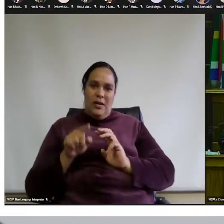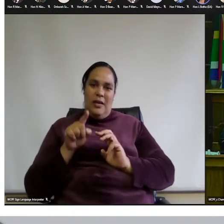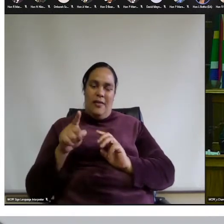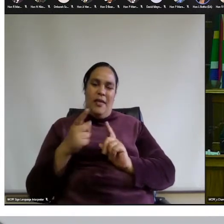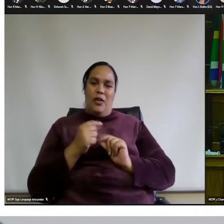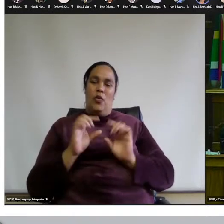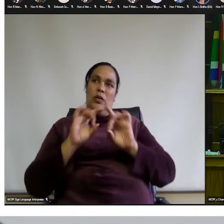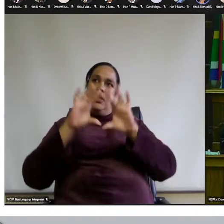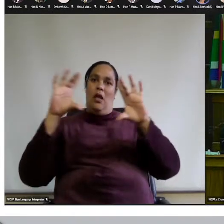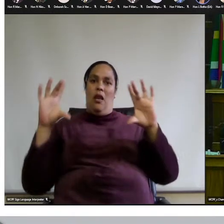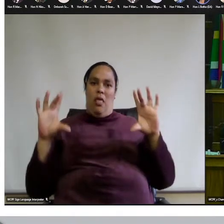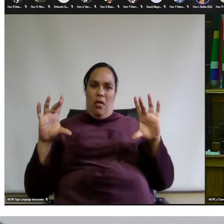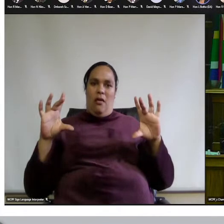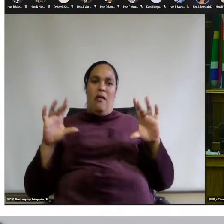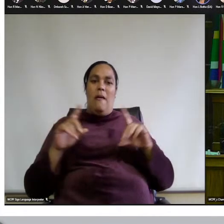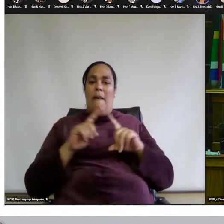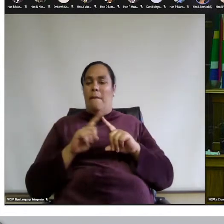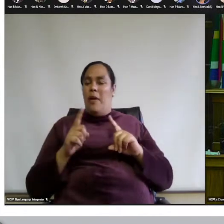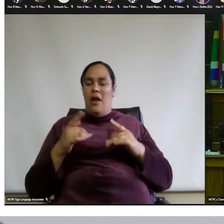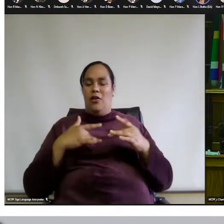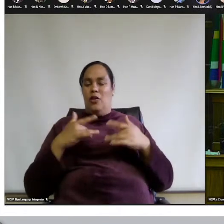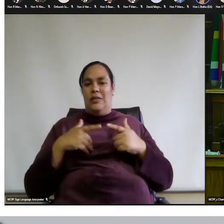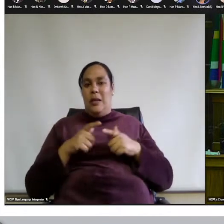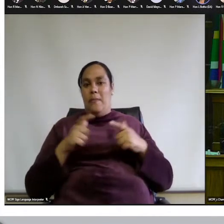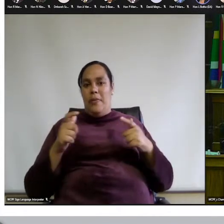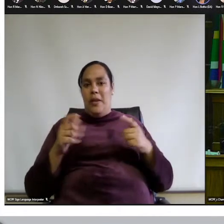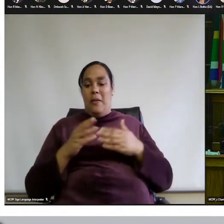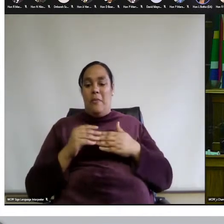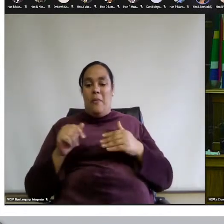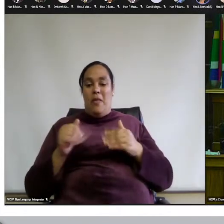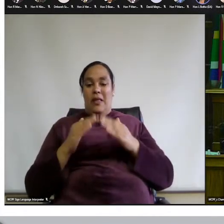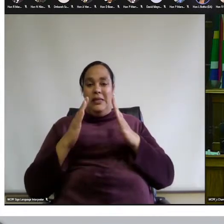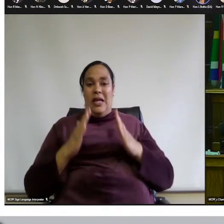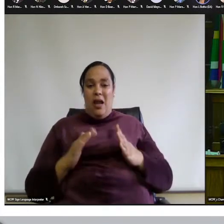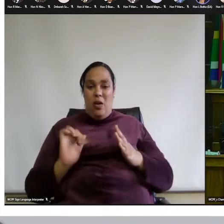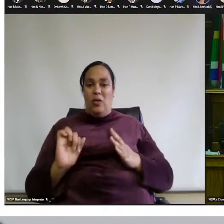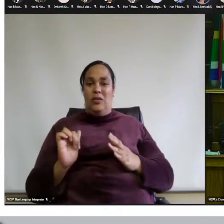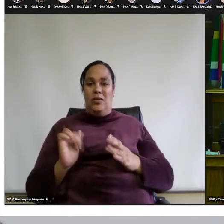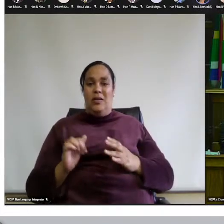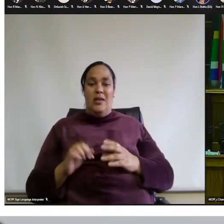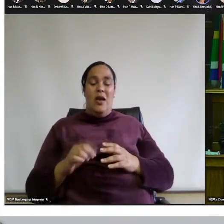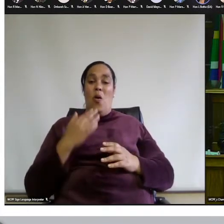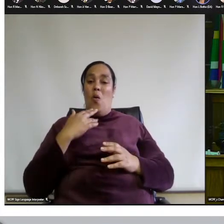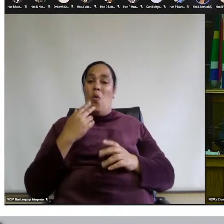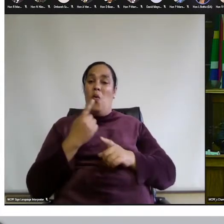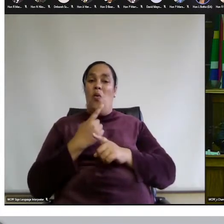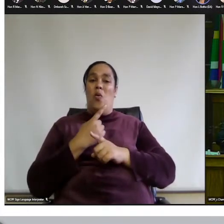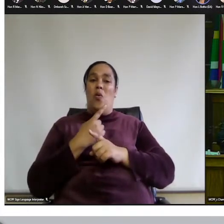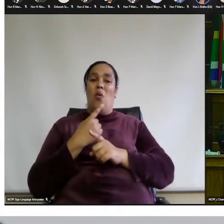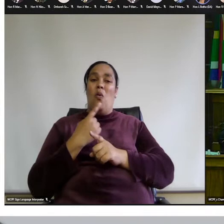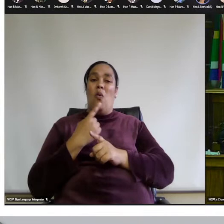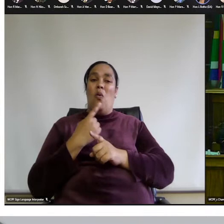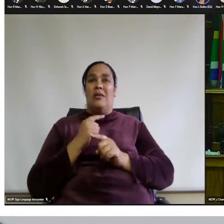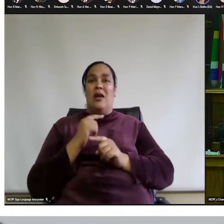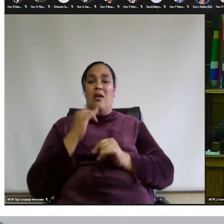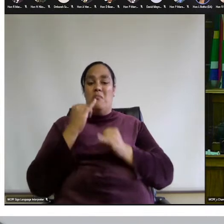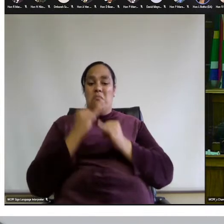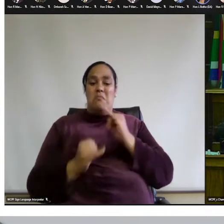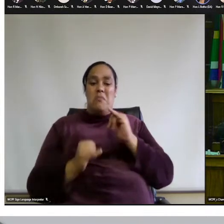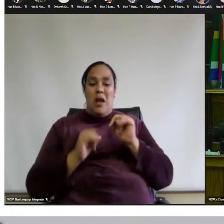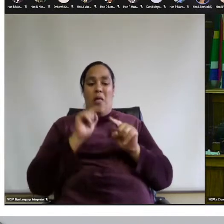as day. It is deeply concerning that a member of this House would so readily make such inaccurate comments in